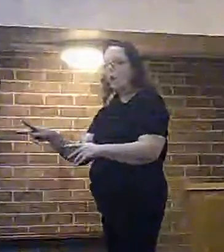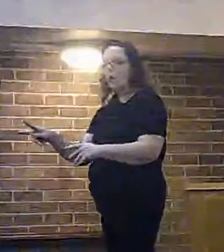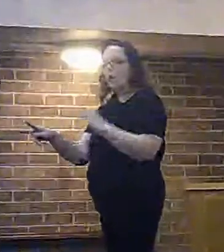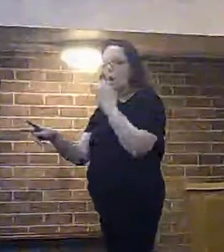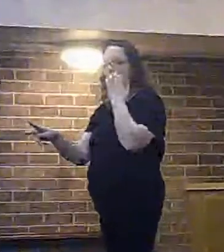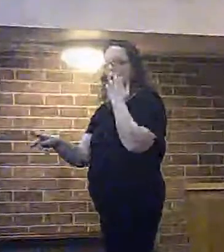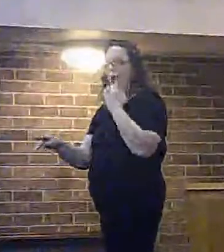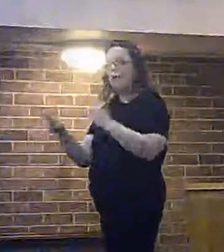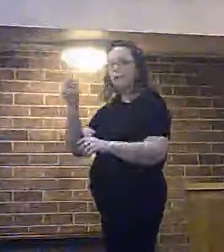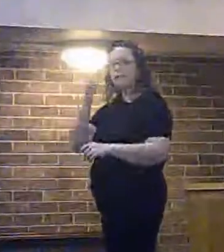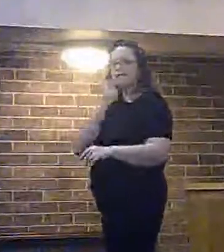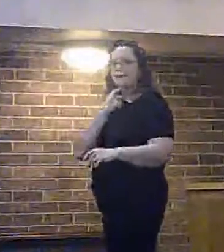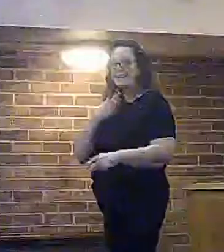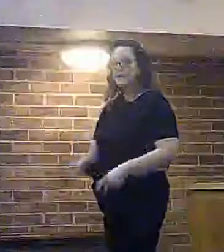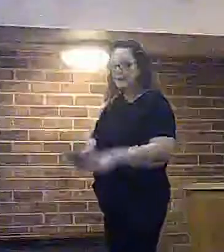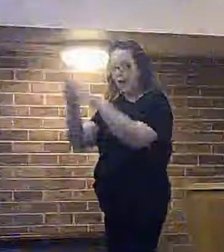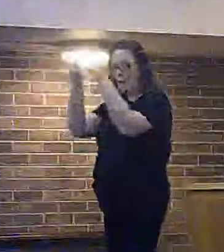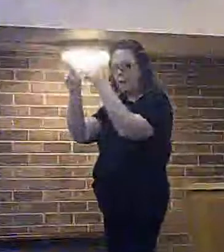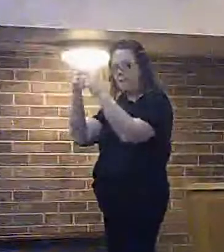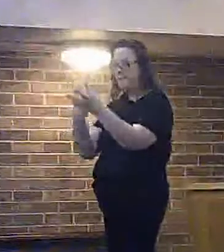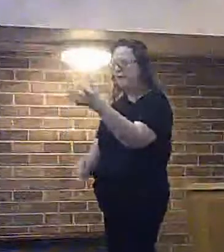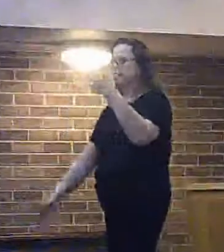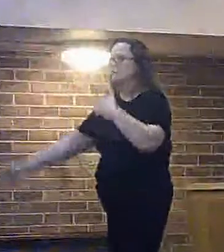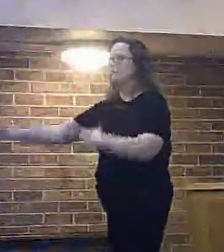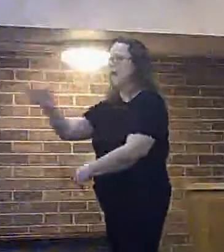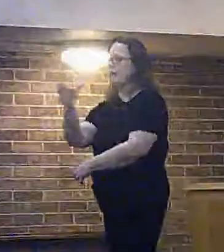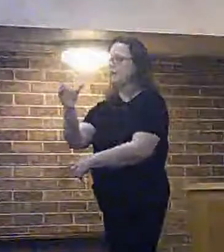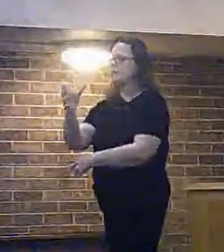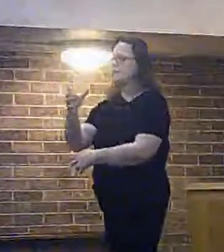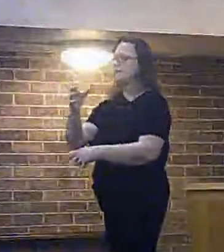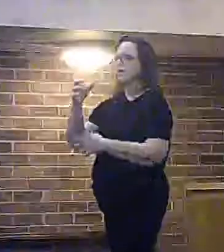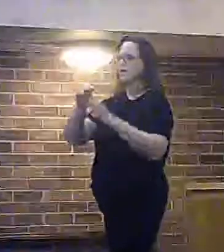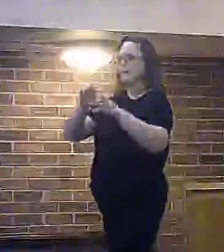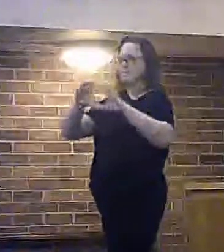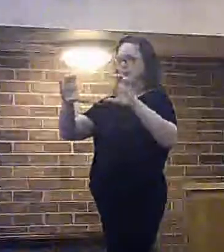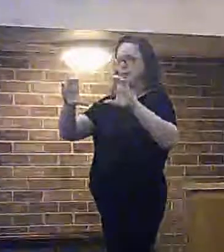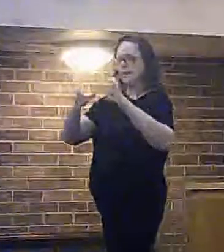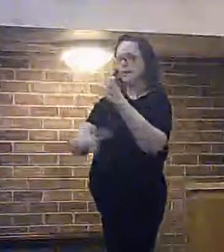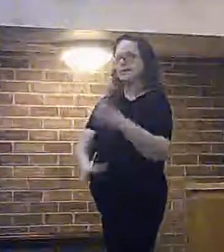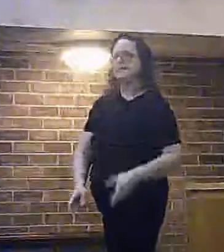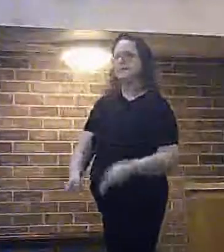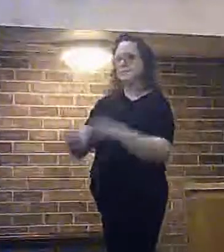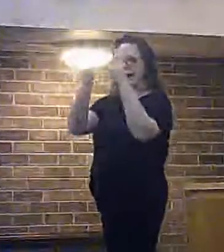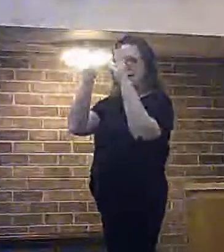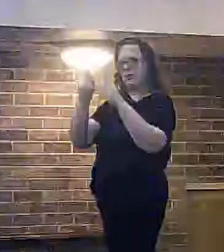steel tower that has replaced the brick tower. Okay. That relates to Upton.